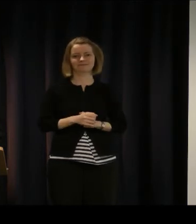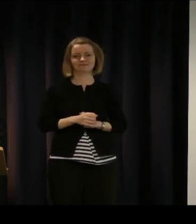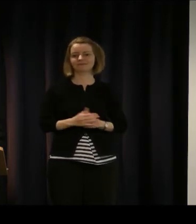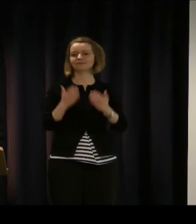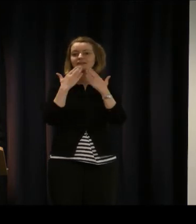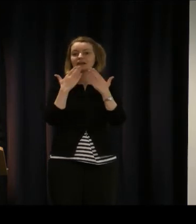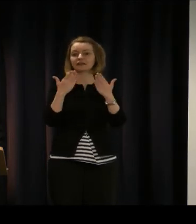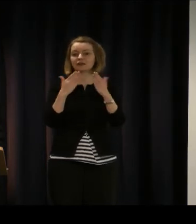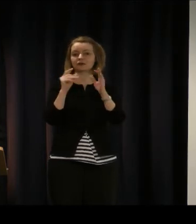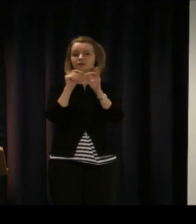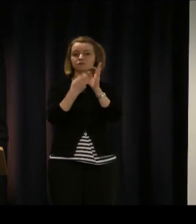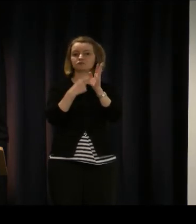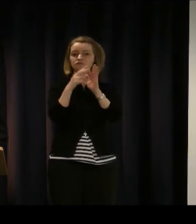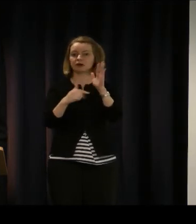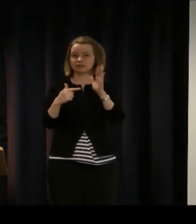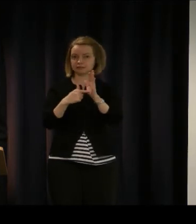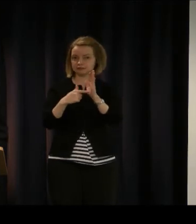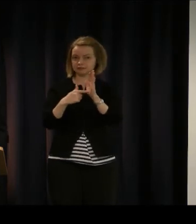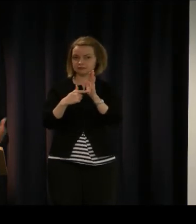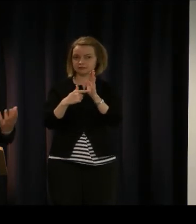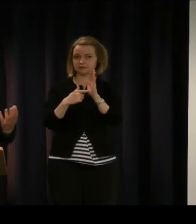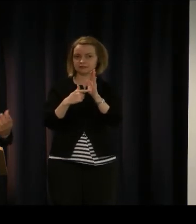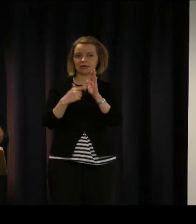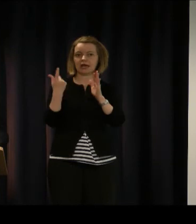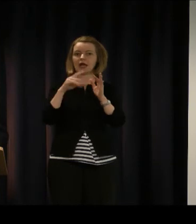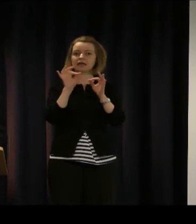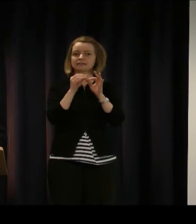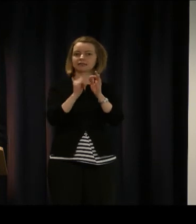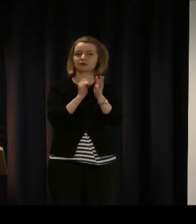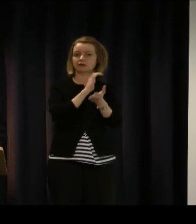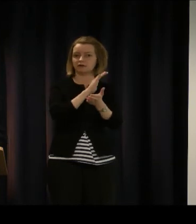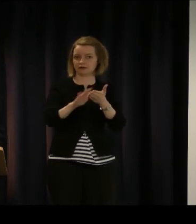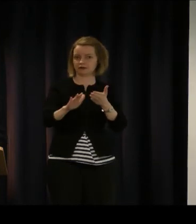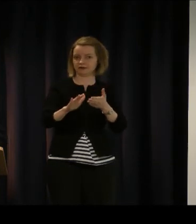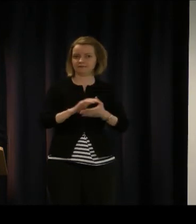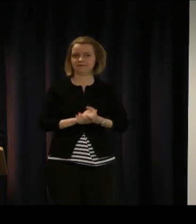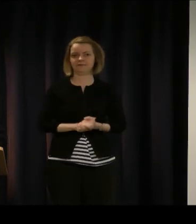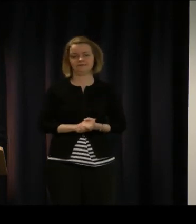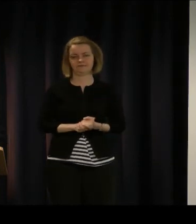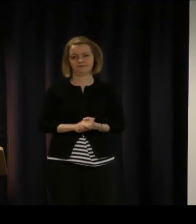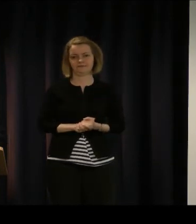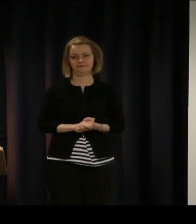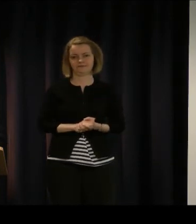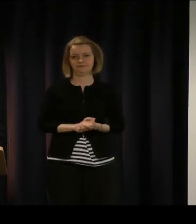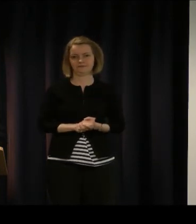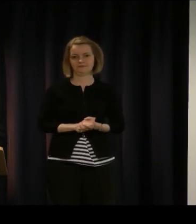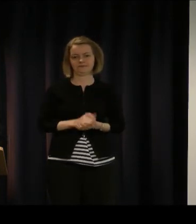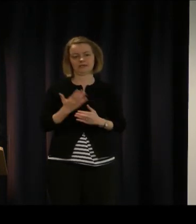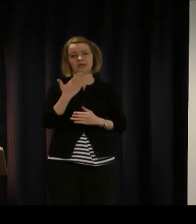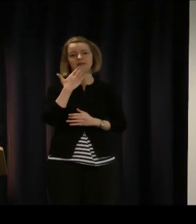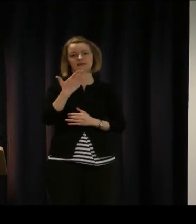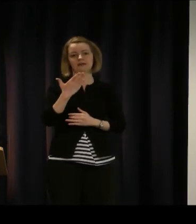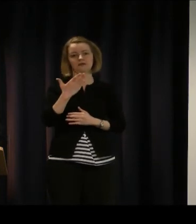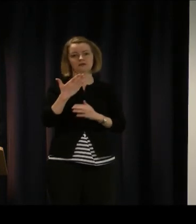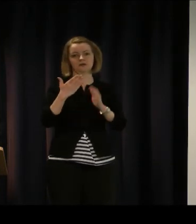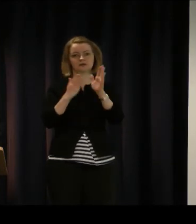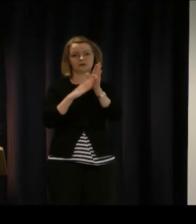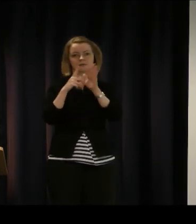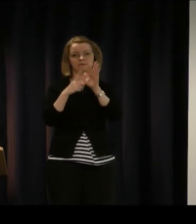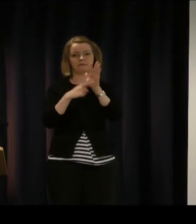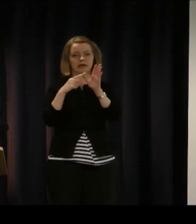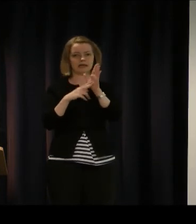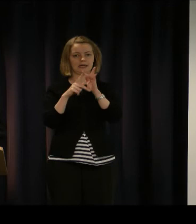Thank you to Brett, and my interpreter today, Sarah. And thank you to